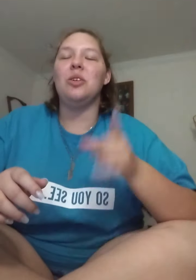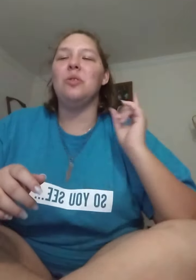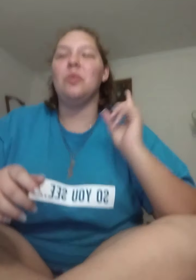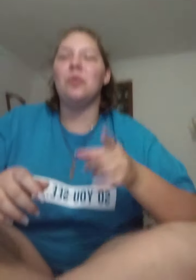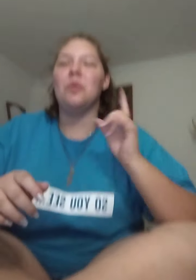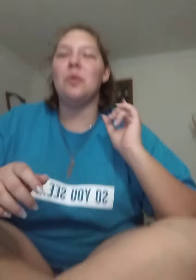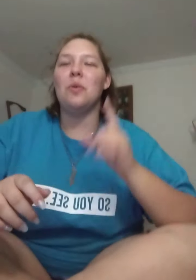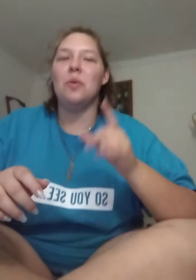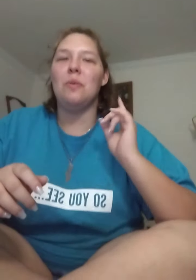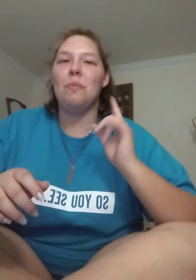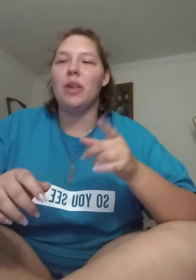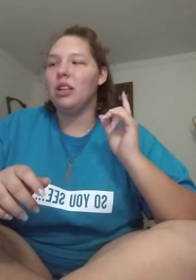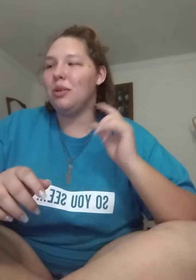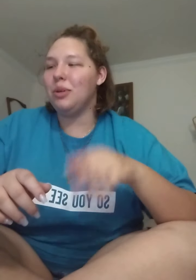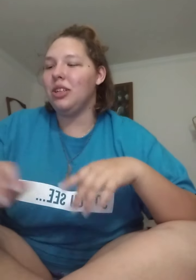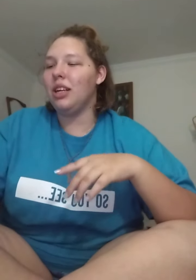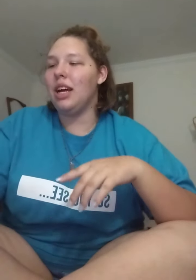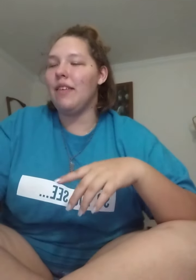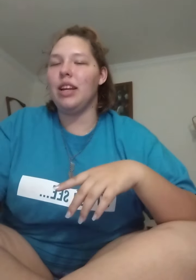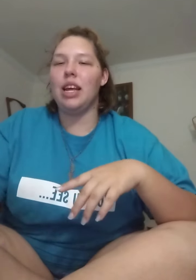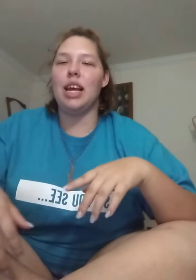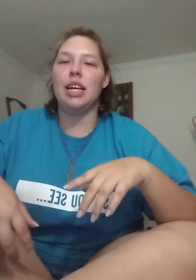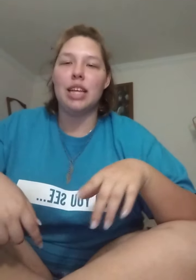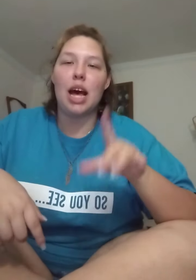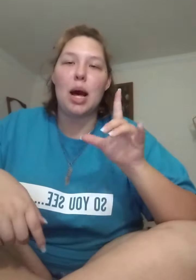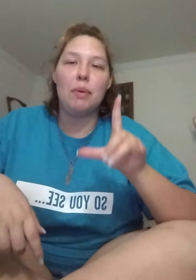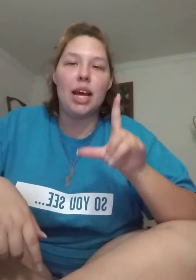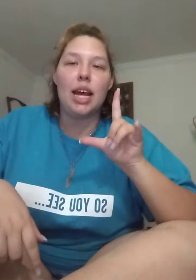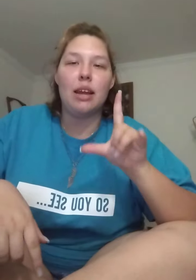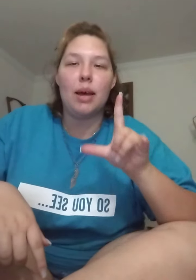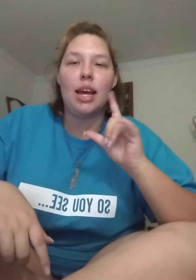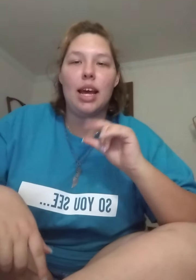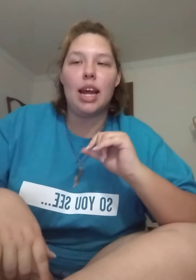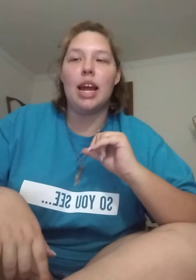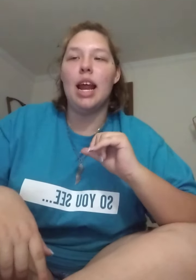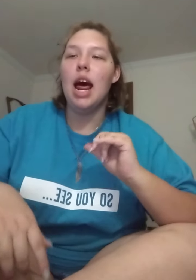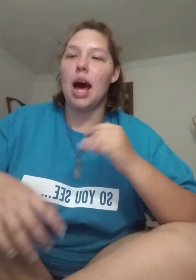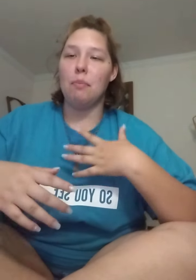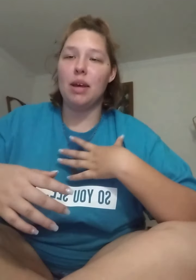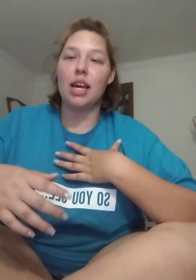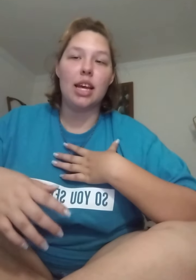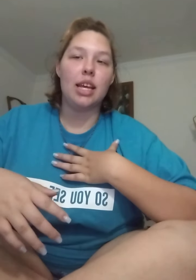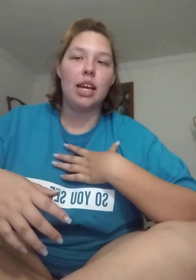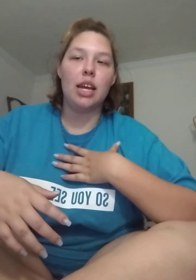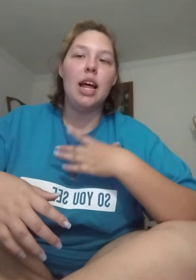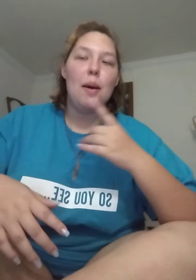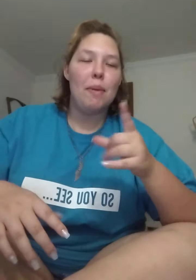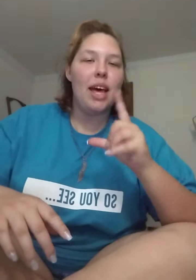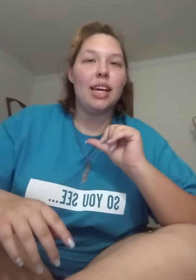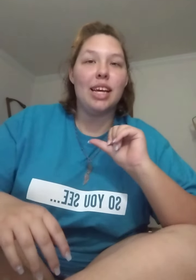you, so put your loving hand out, baby. I'm begging, begging